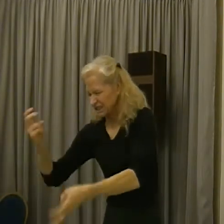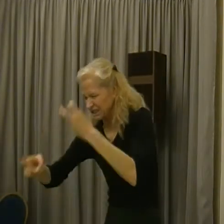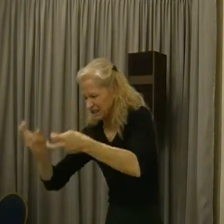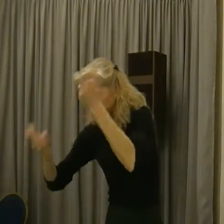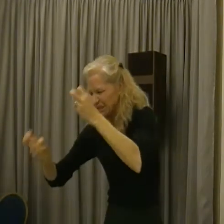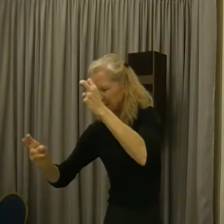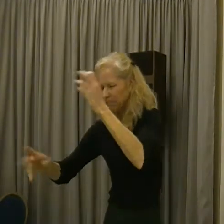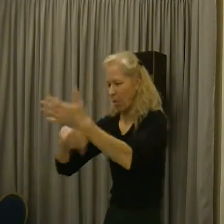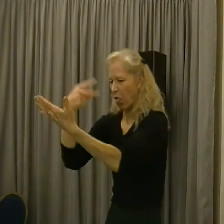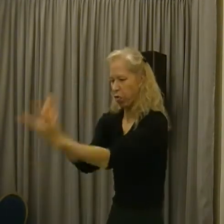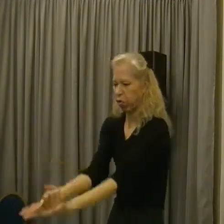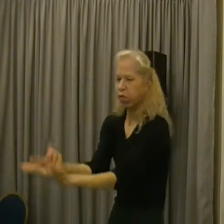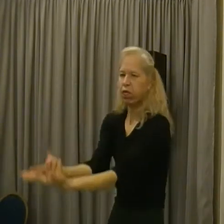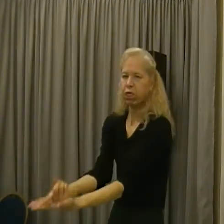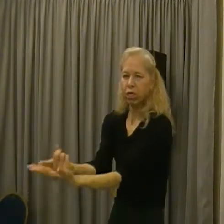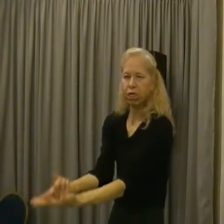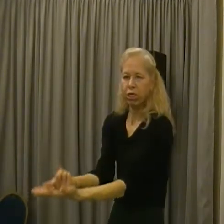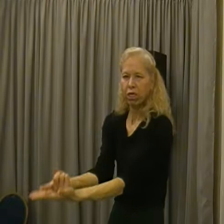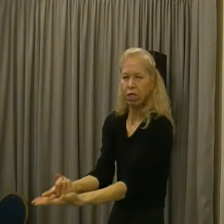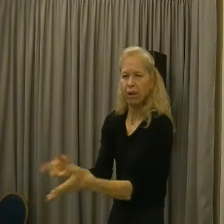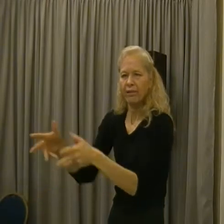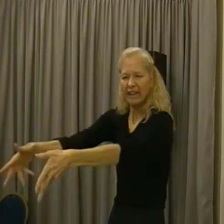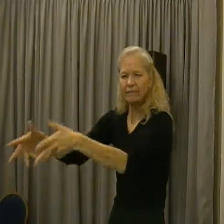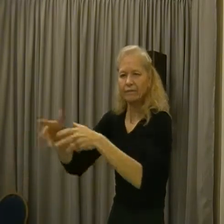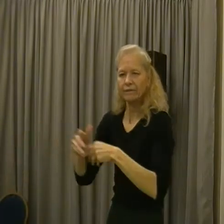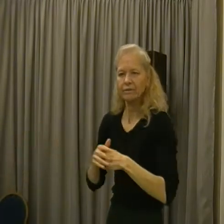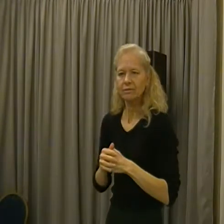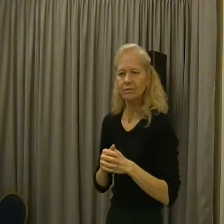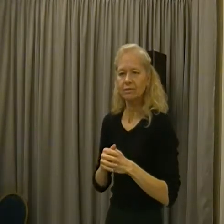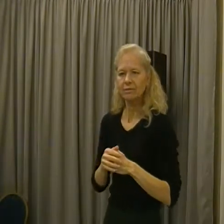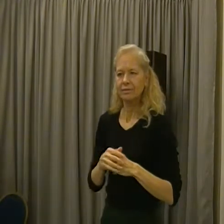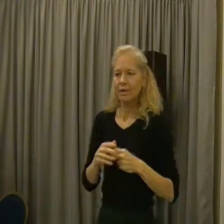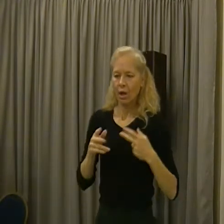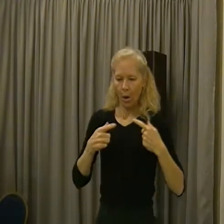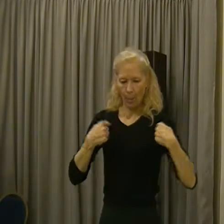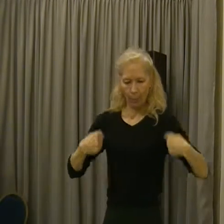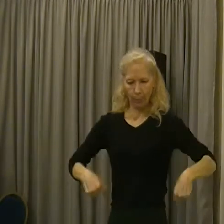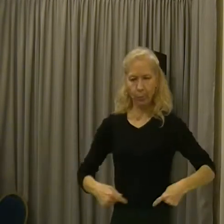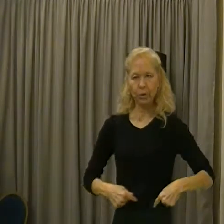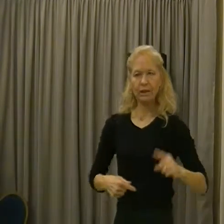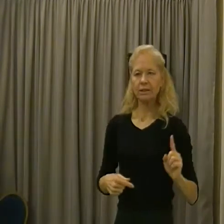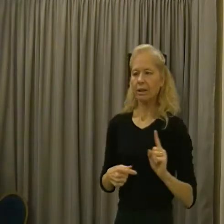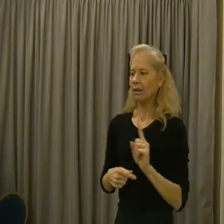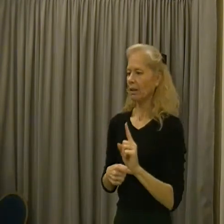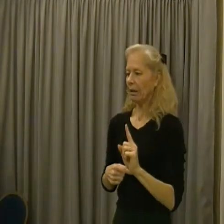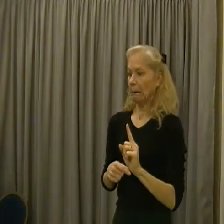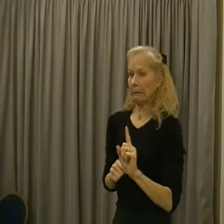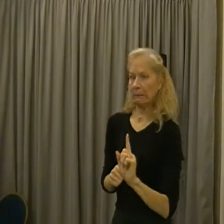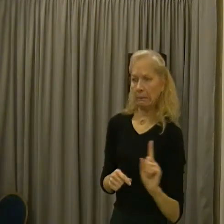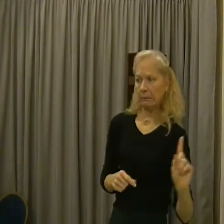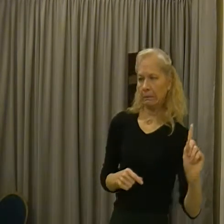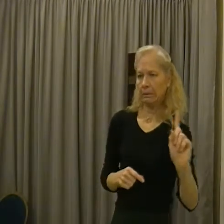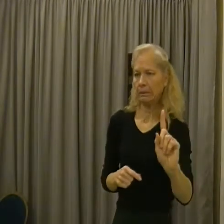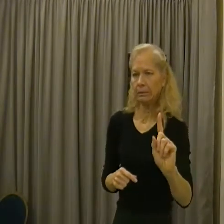appealing? That's appealing, isn't it? That's a beautiful story. That's something that deep down in our hearts that we want to emulate, isn't